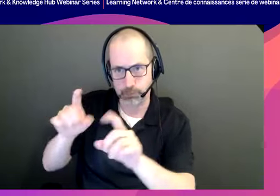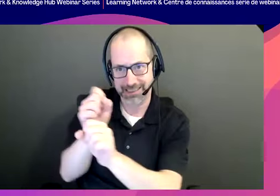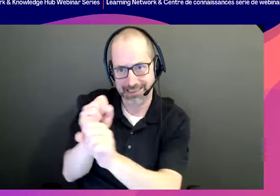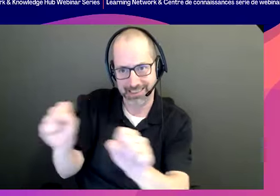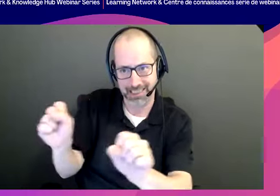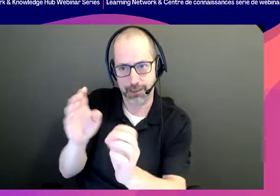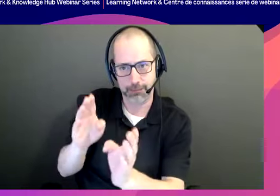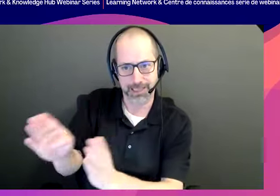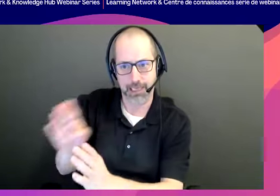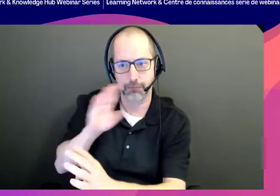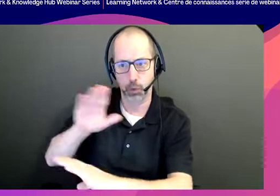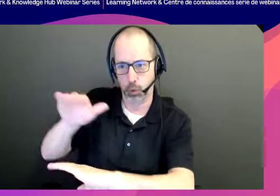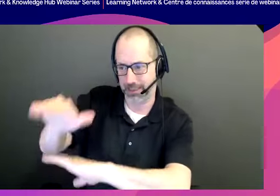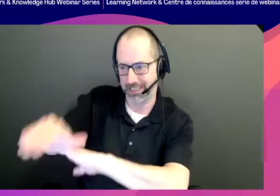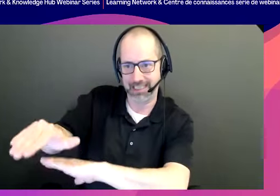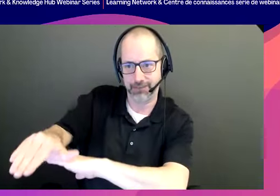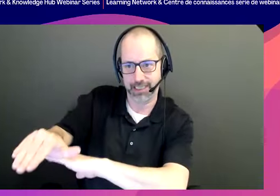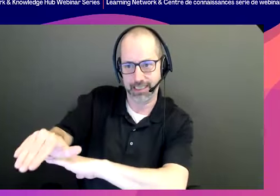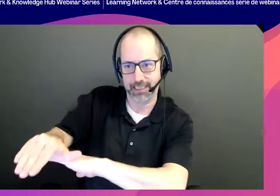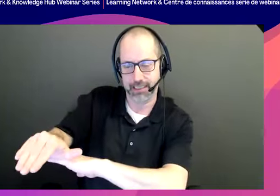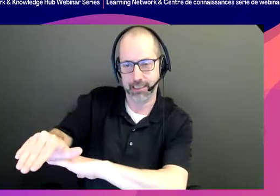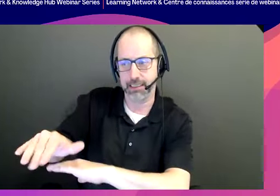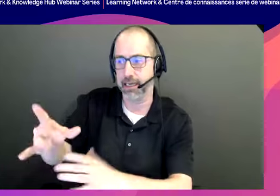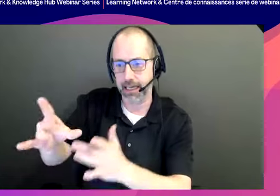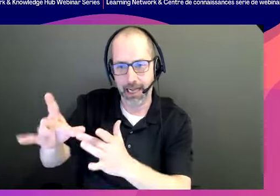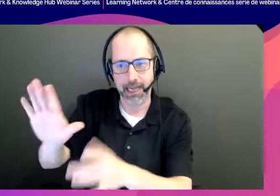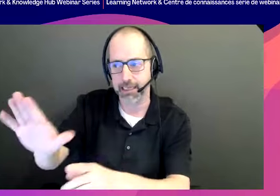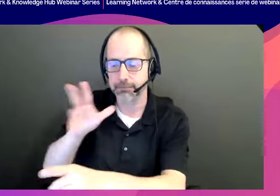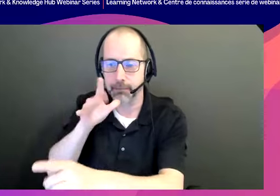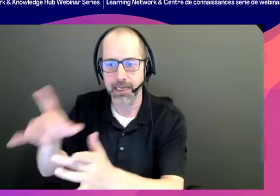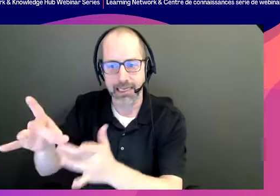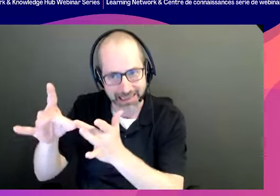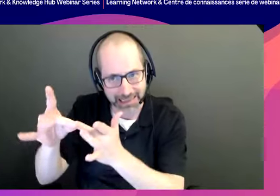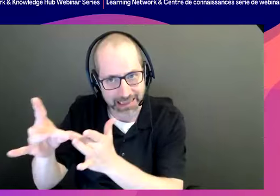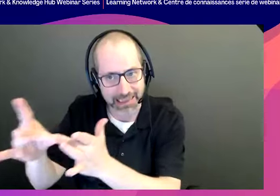for the evening and really let her lead the safety plan.